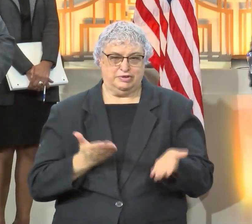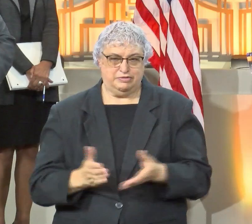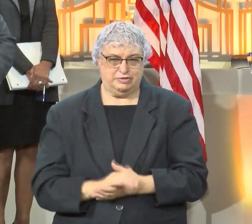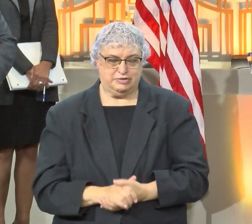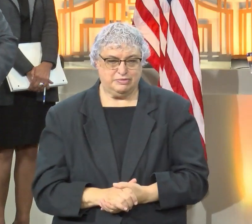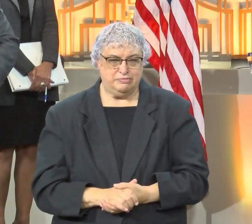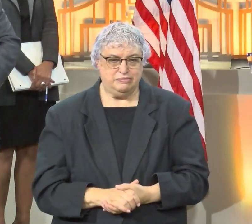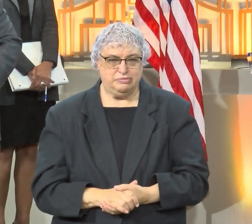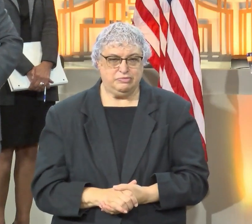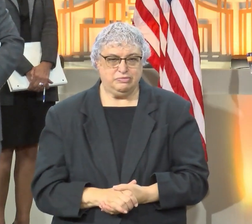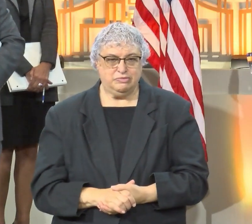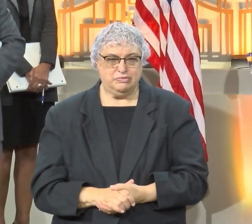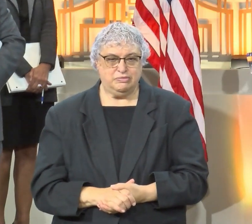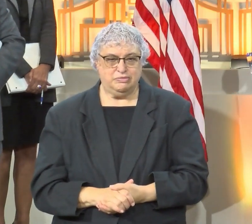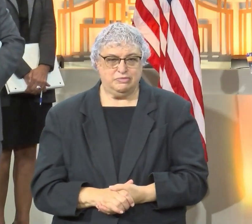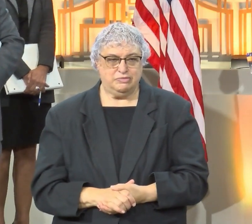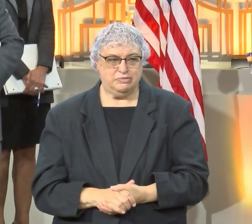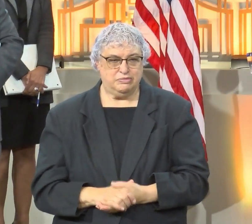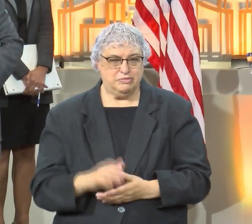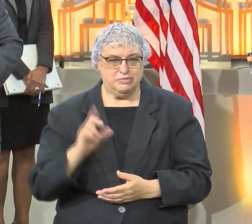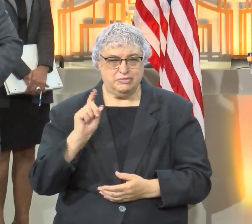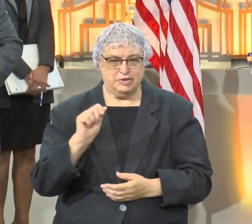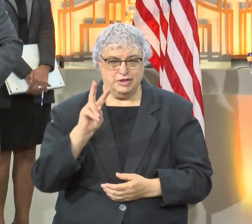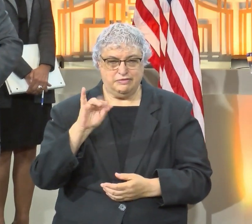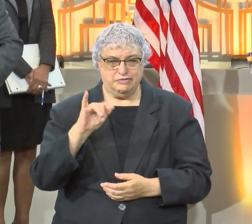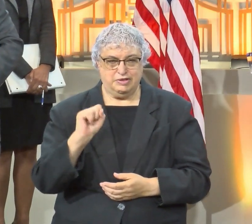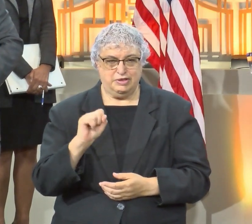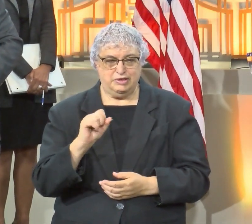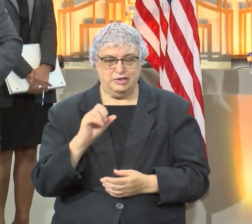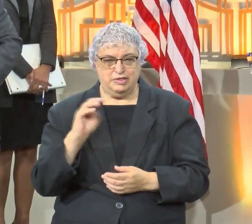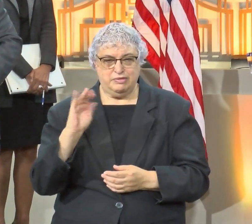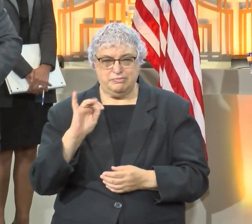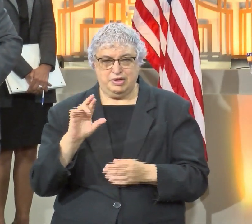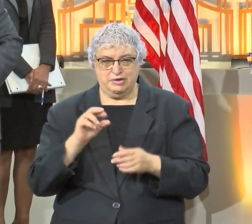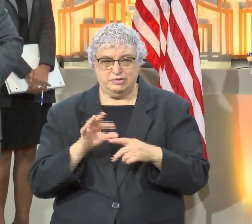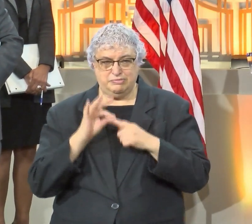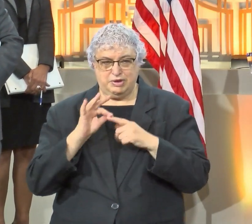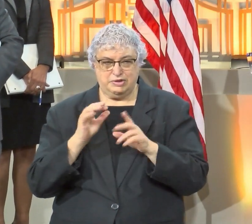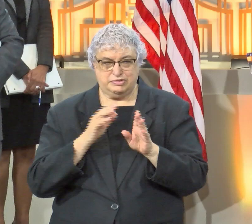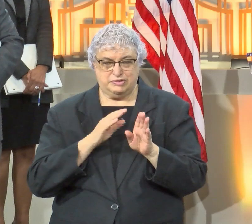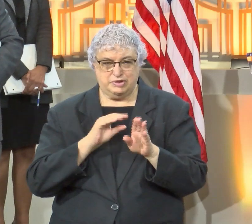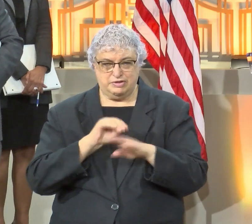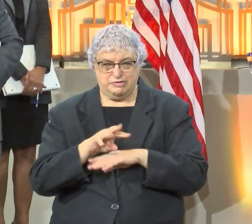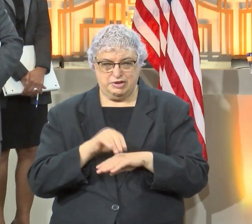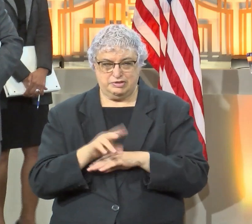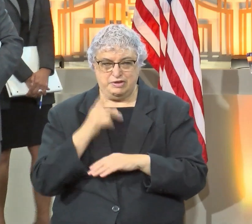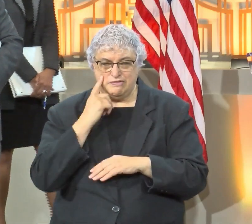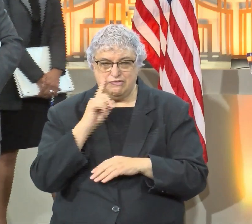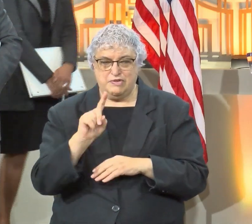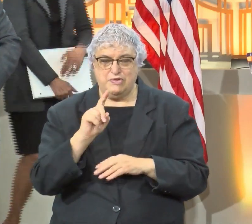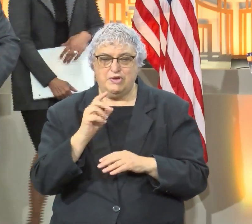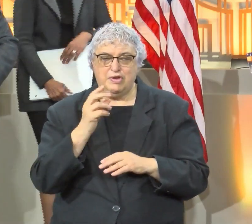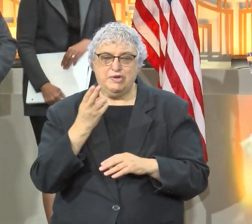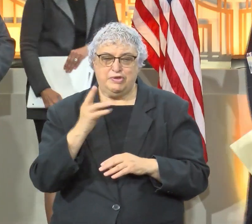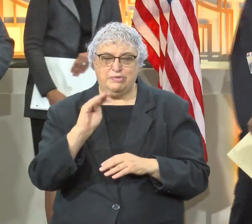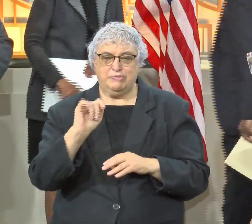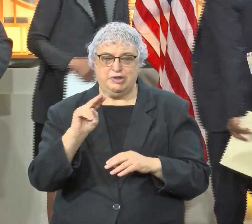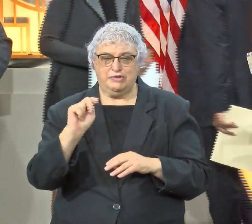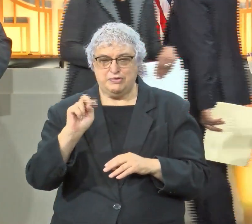Thank you, Lieutenant. Let me call on Mina Patel-Davis, who is the Mayor's Special Advisor dealing with human trafficking and domestic violence.